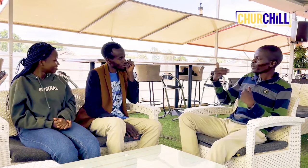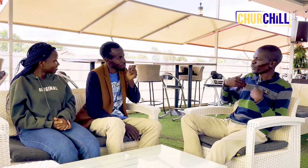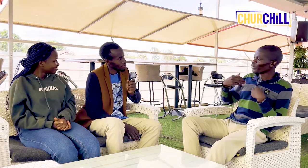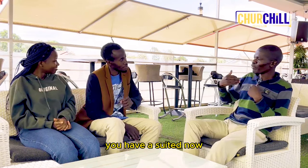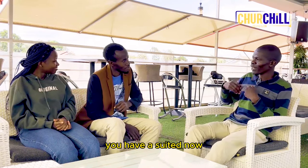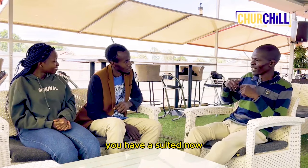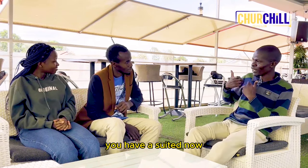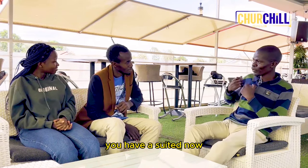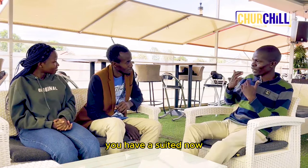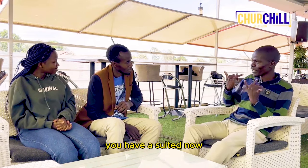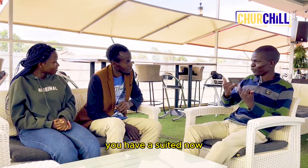You have a speech now?